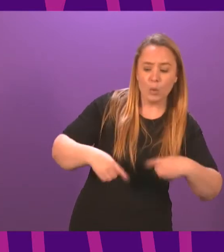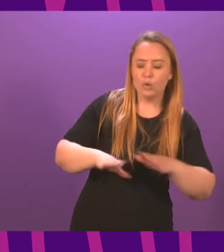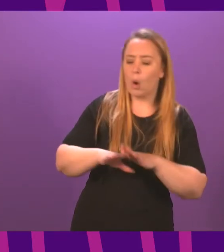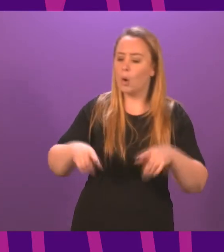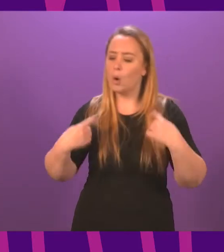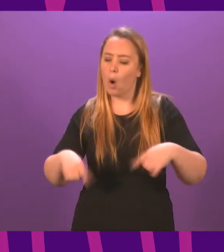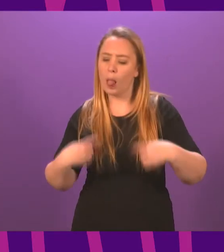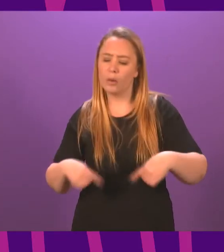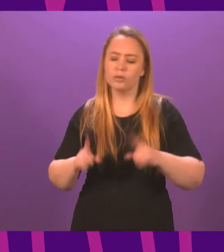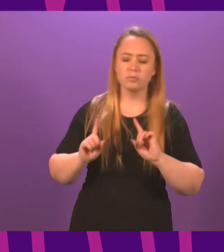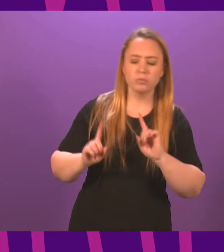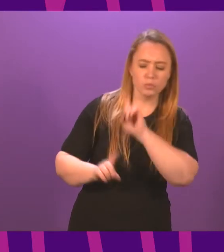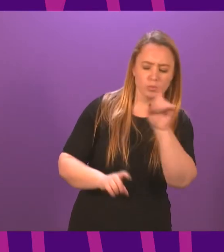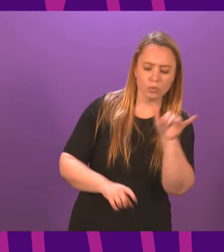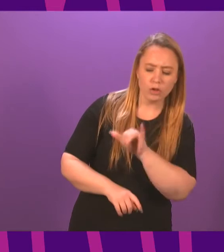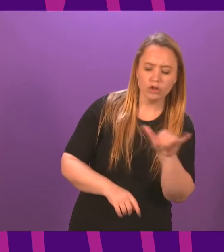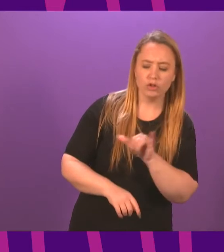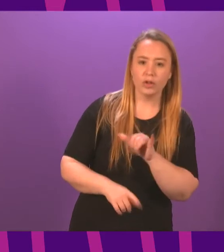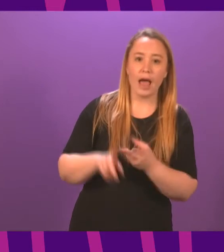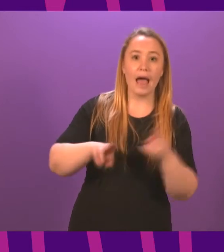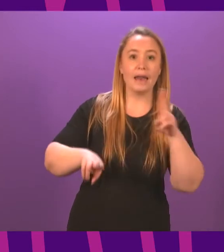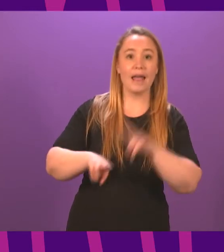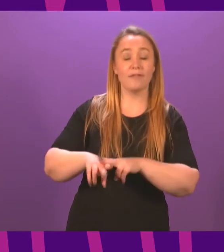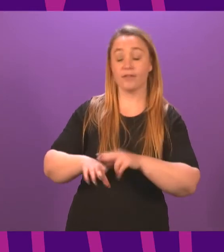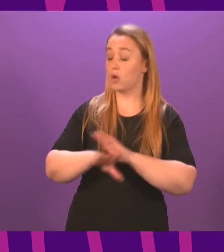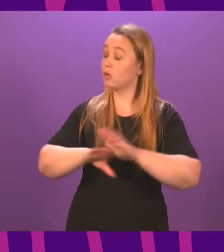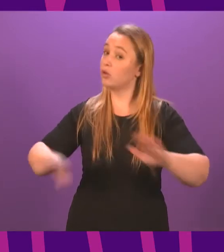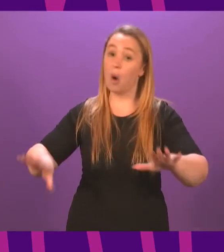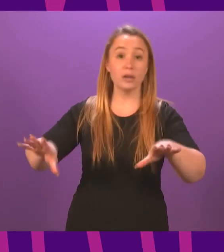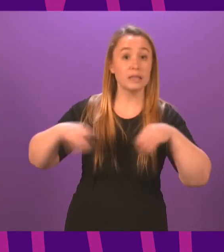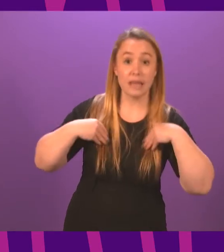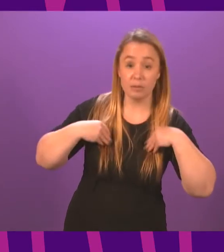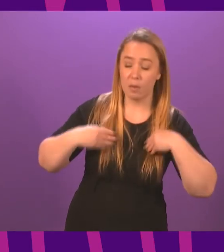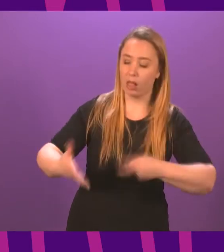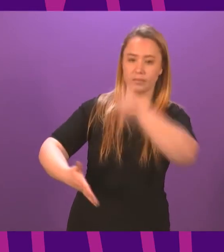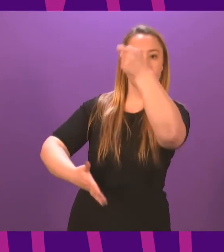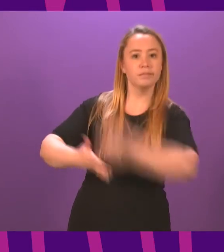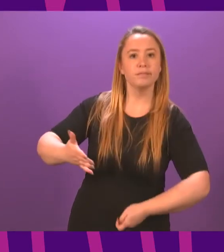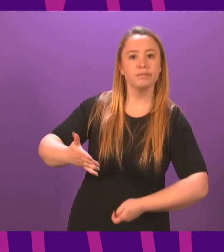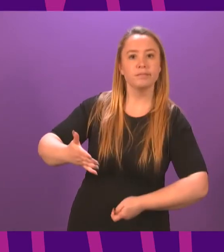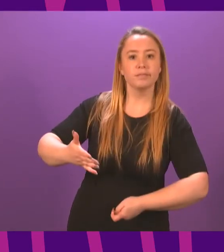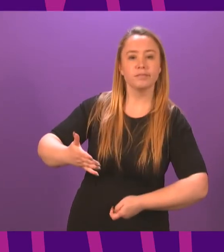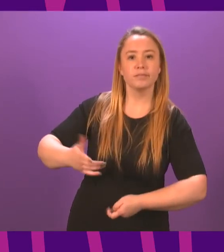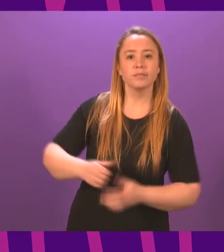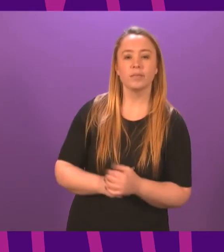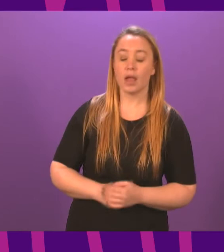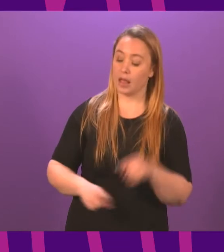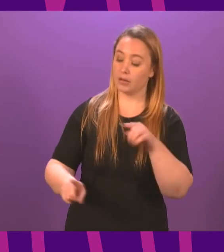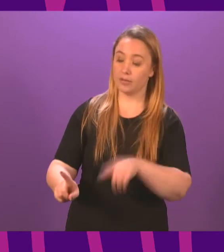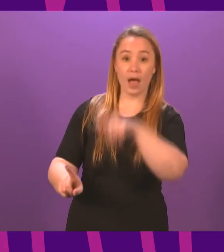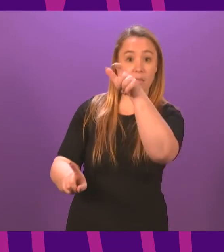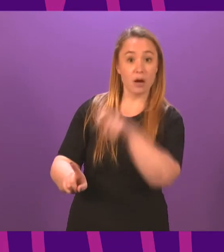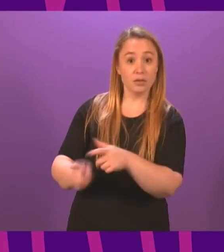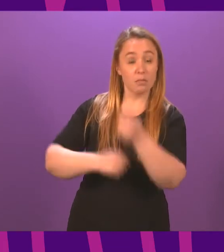excuse, and if not, whether it is nevertheless an acceptable excuse, and if not, whether that person ultimately will